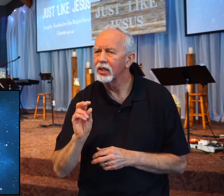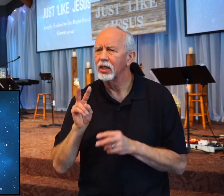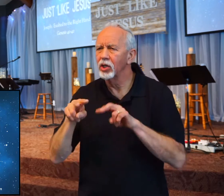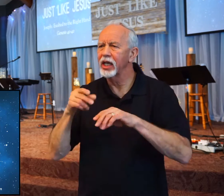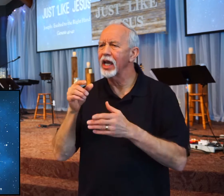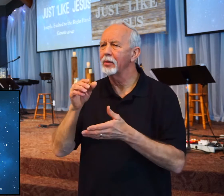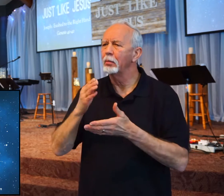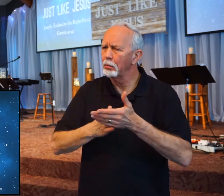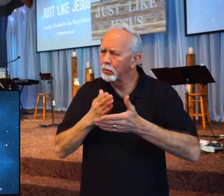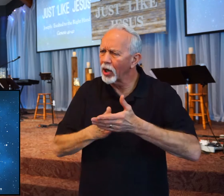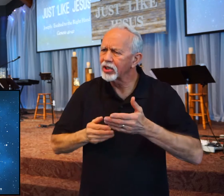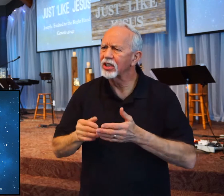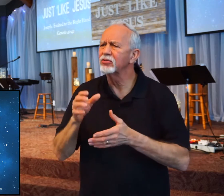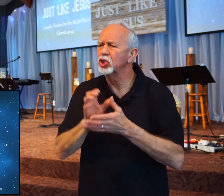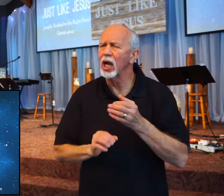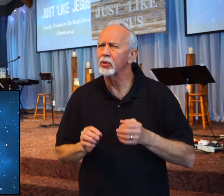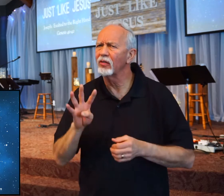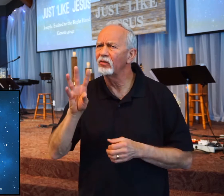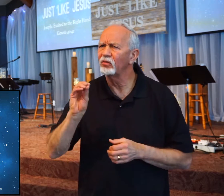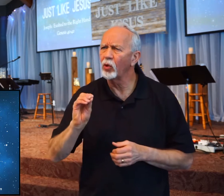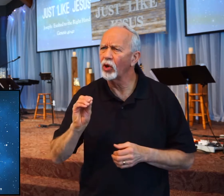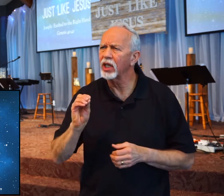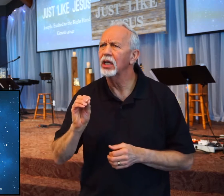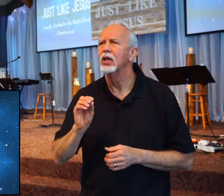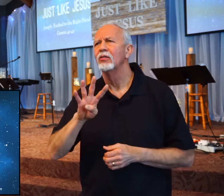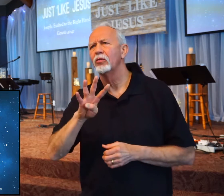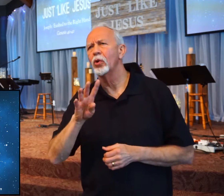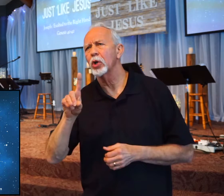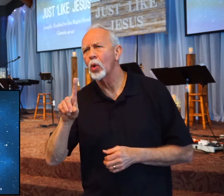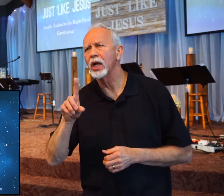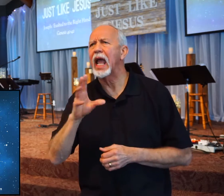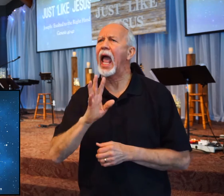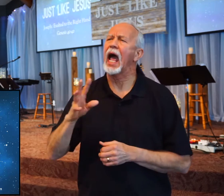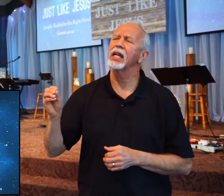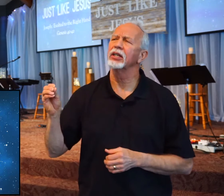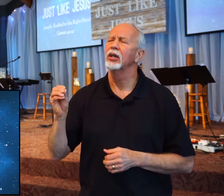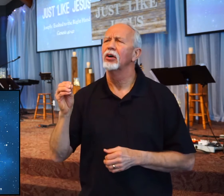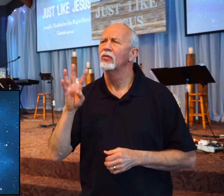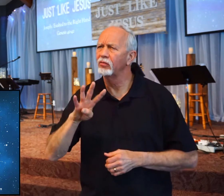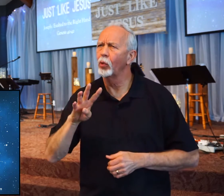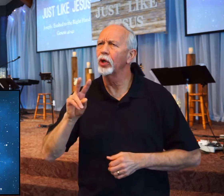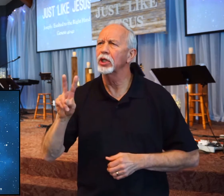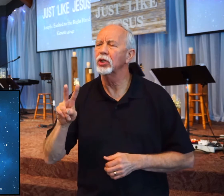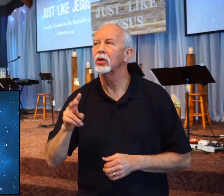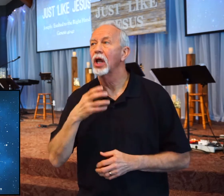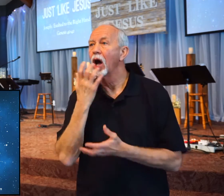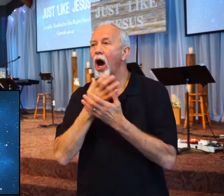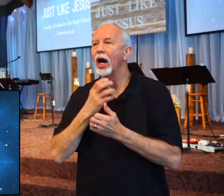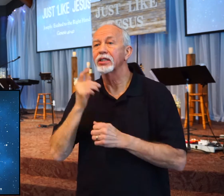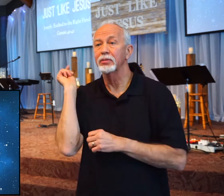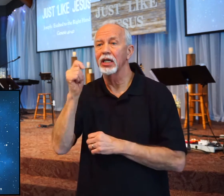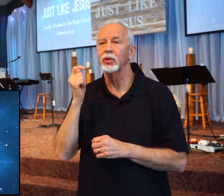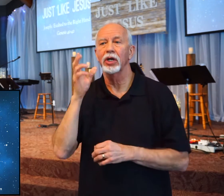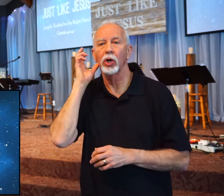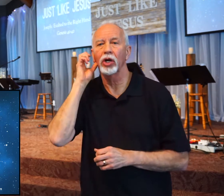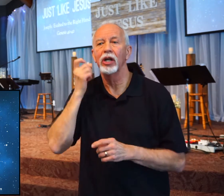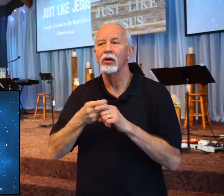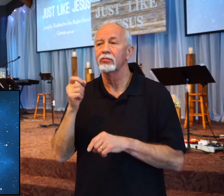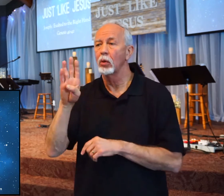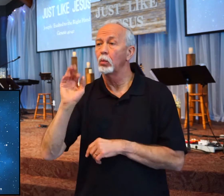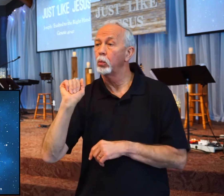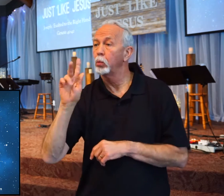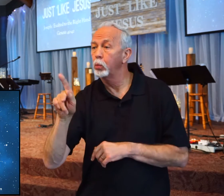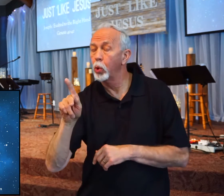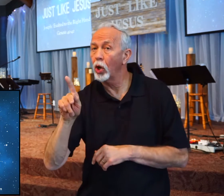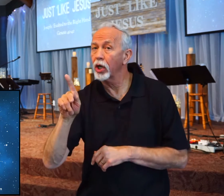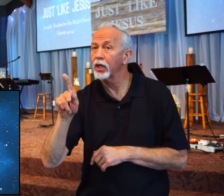pieces of chapters 40, 41, and 42 this morning. And what an awesome testimony we heard last week from Brooke, and